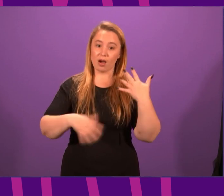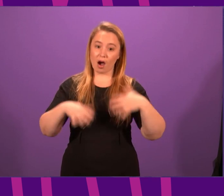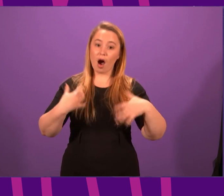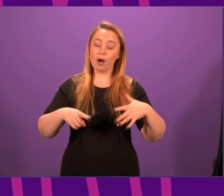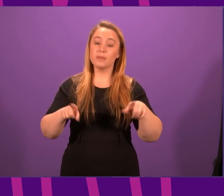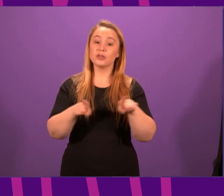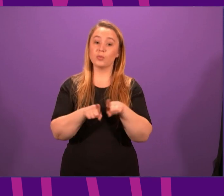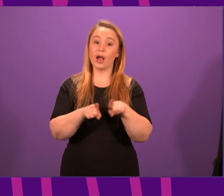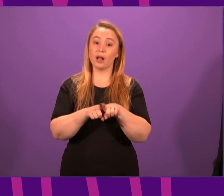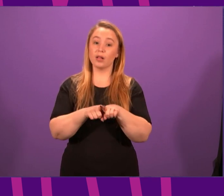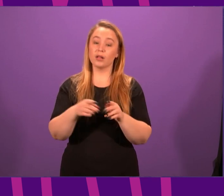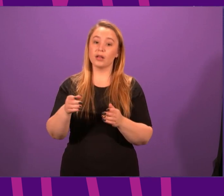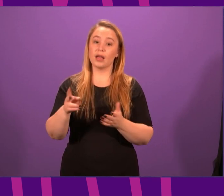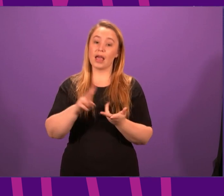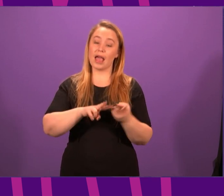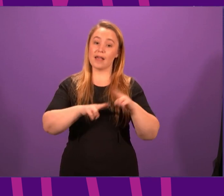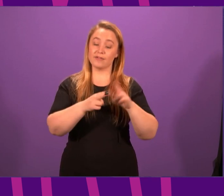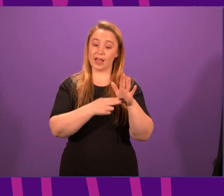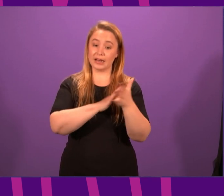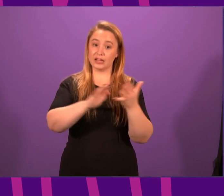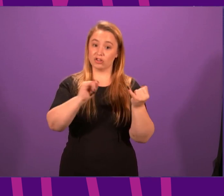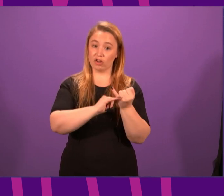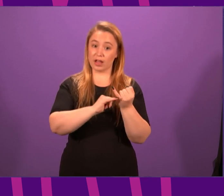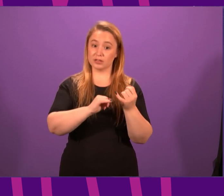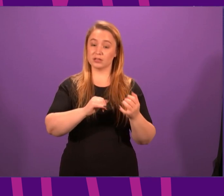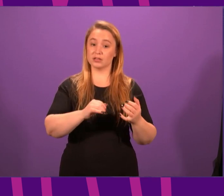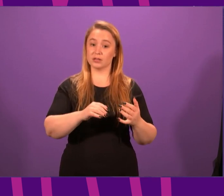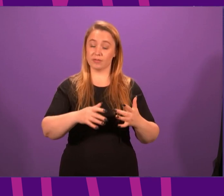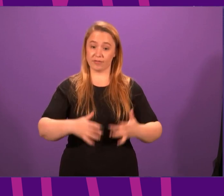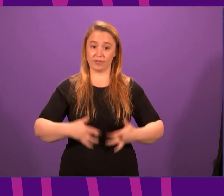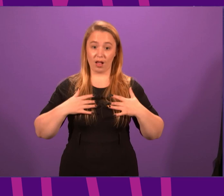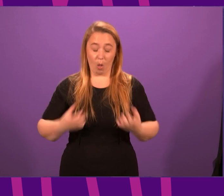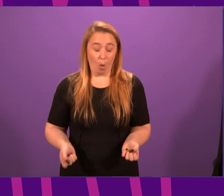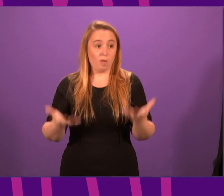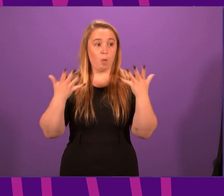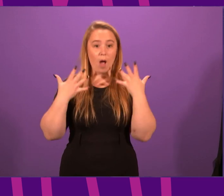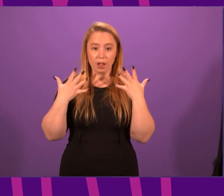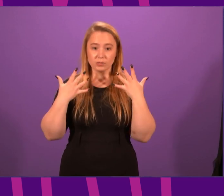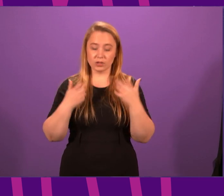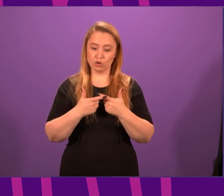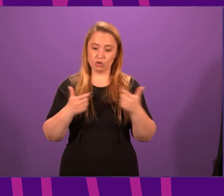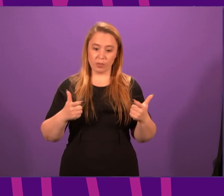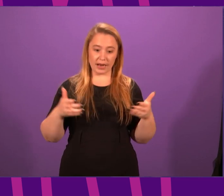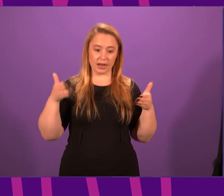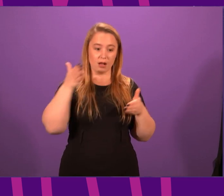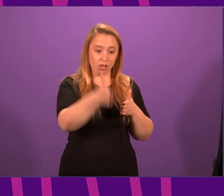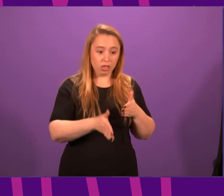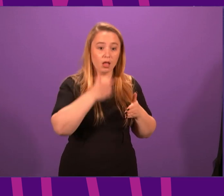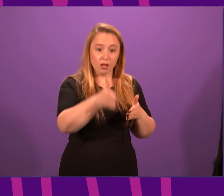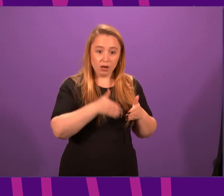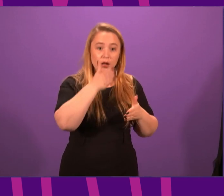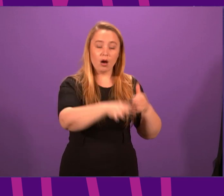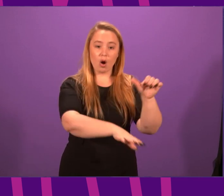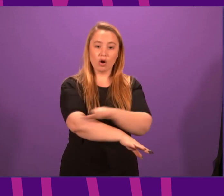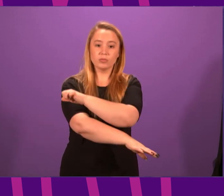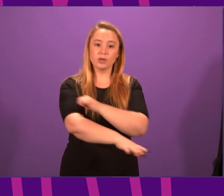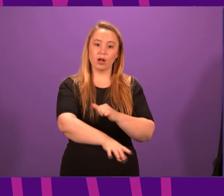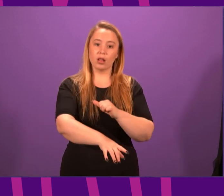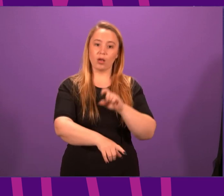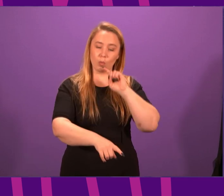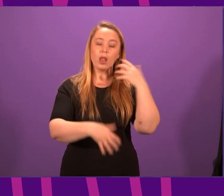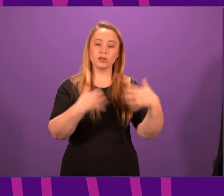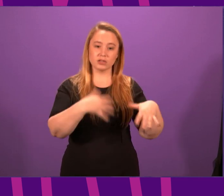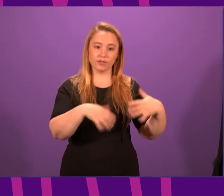result if our NHS is overwhelmed by COVID. The social harms caused by lockdown restrictions, such as increased isolation